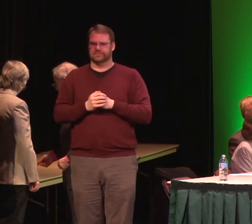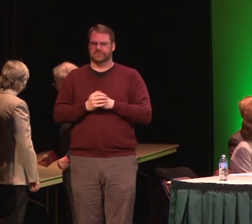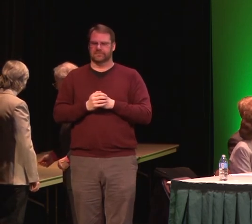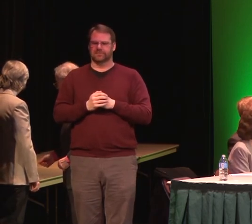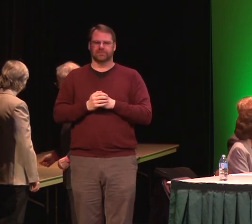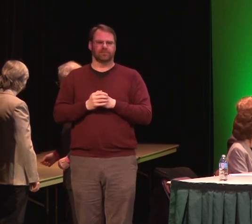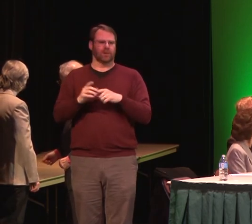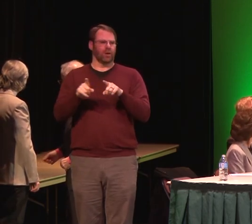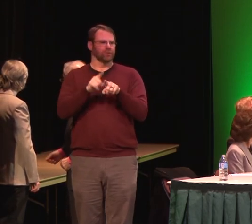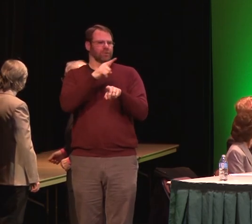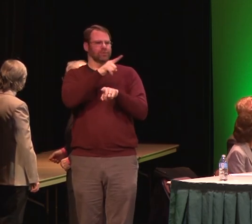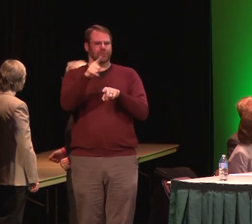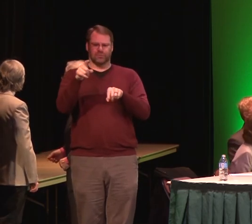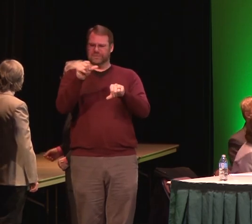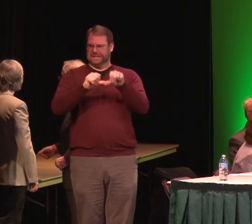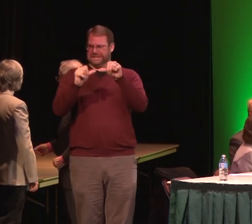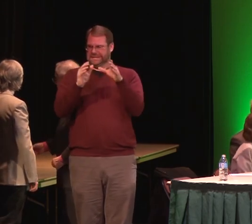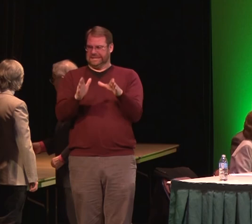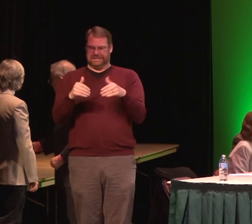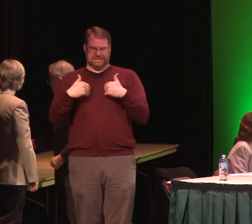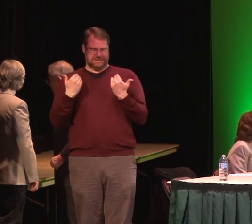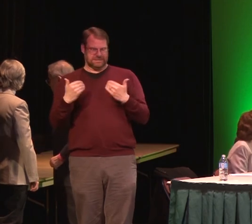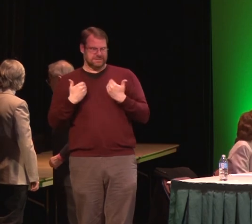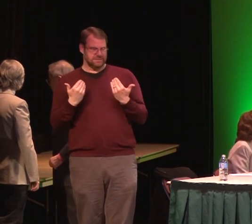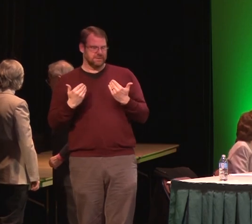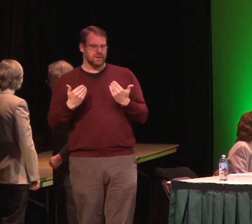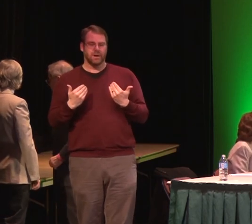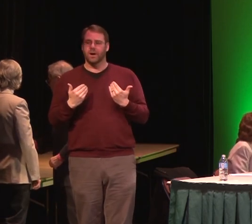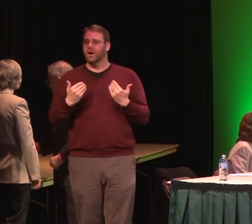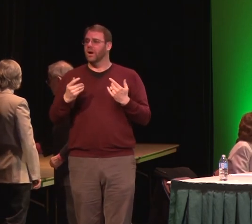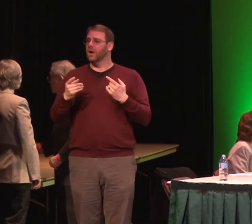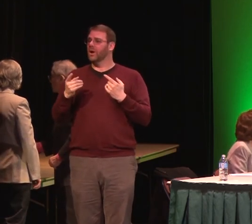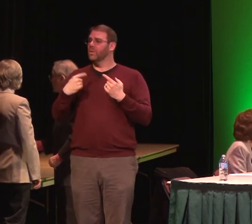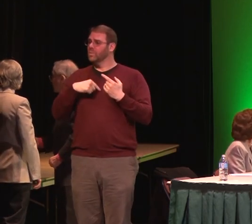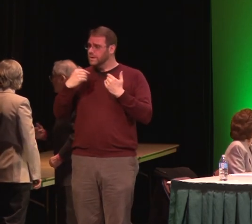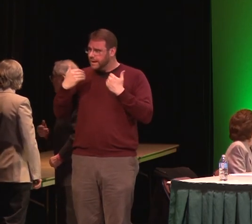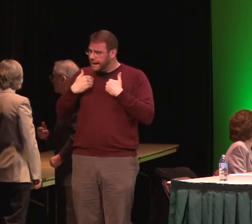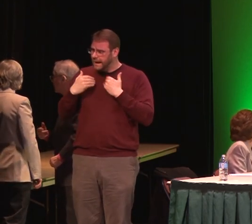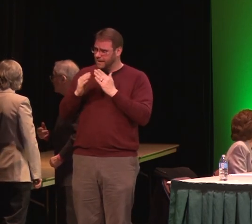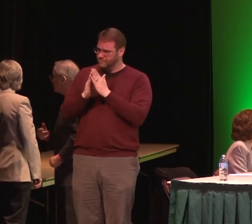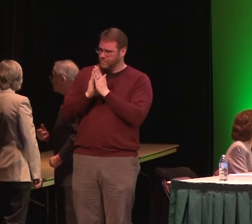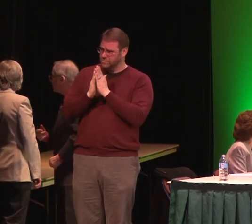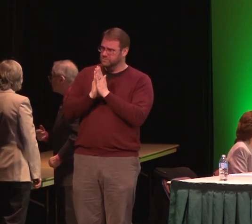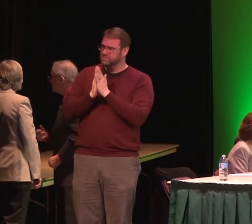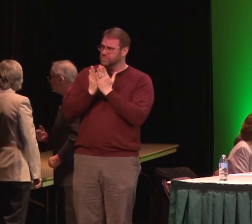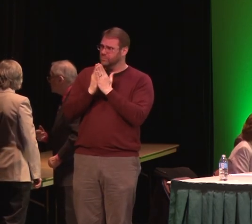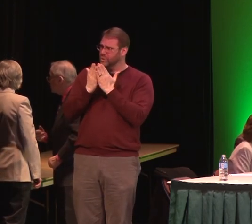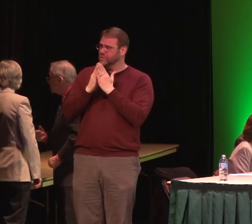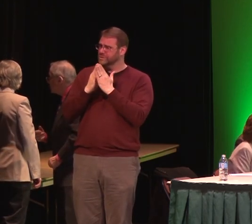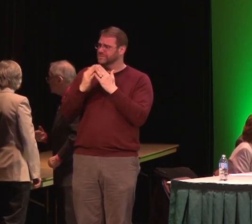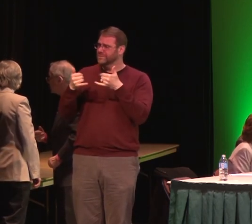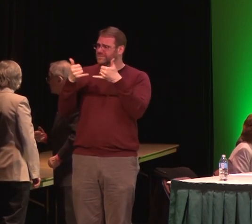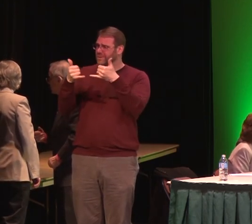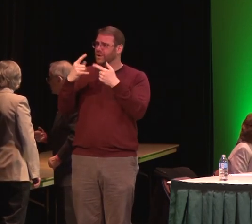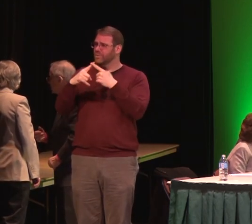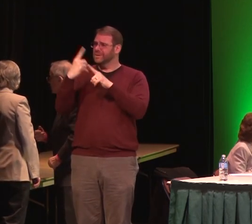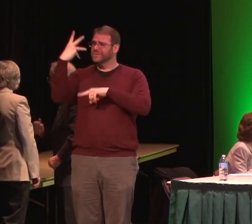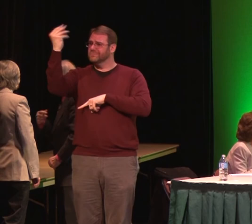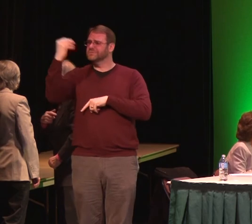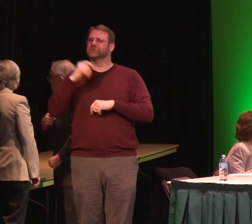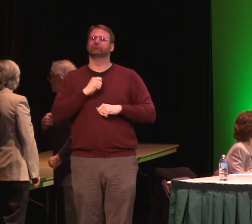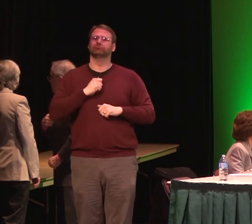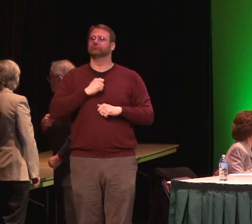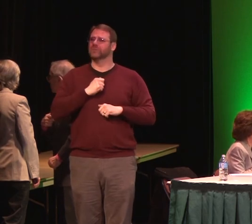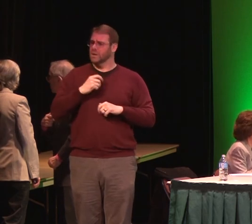neophyte scientists, awards booklets are available at when you exit the